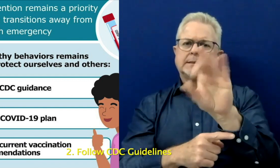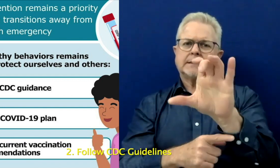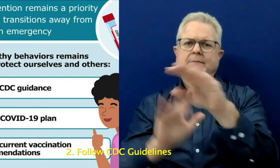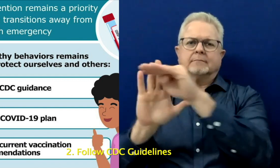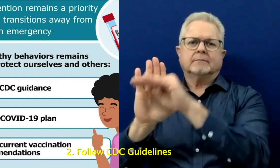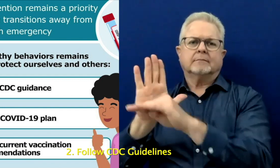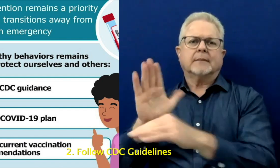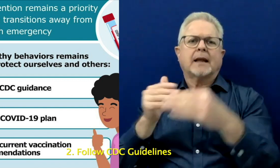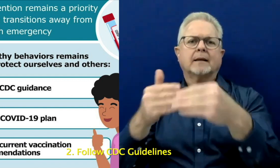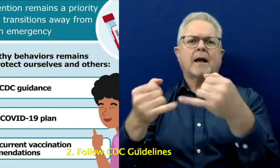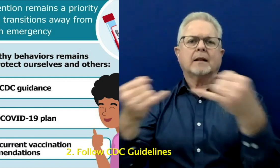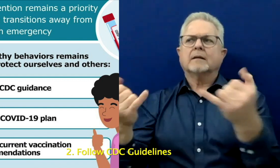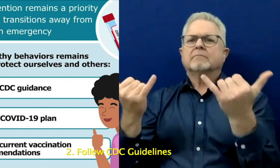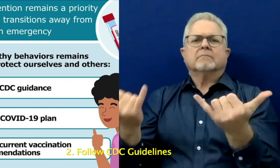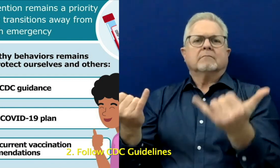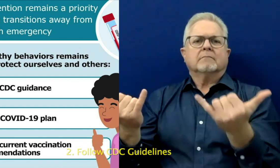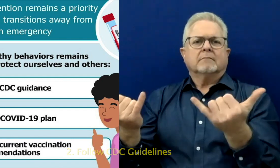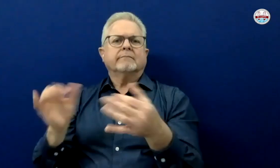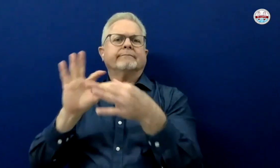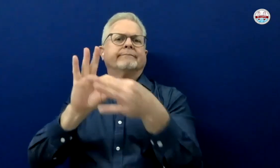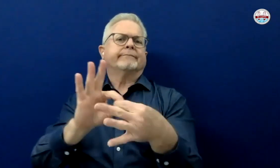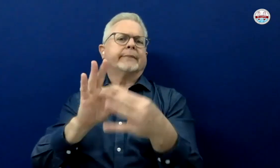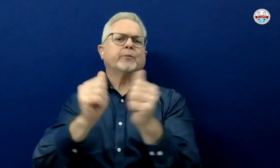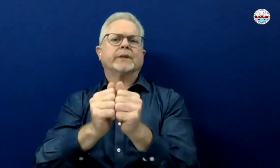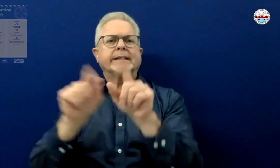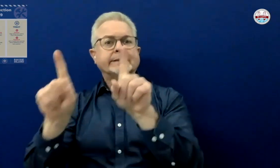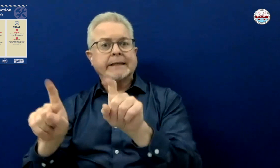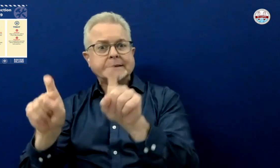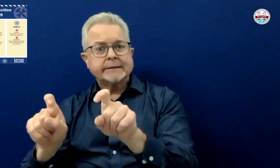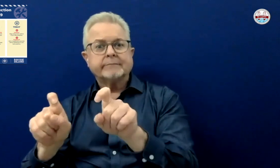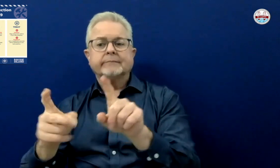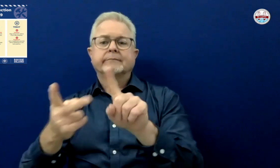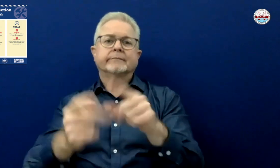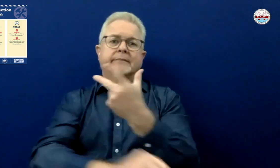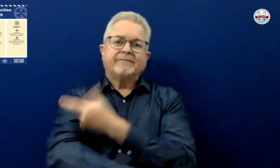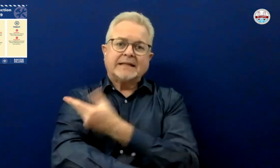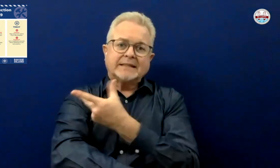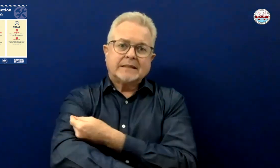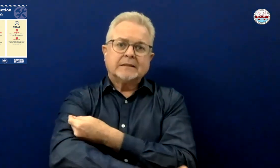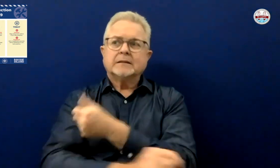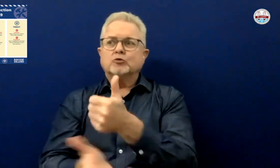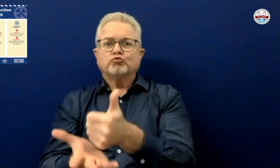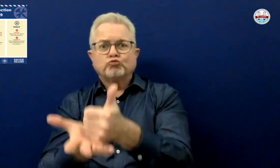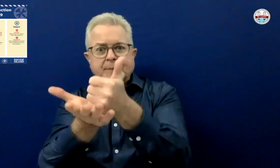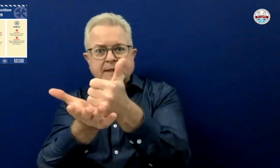that you follow the CDC recommendation guidelines that are in existence today in terms of keeping up with your testing,